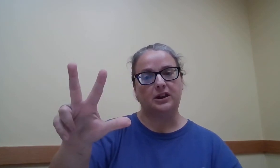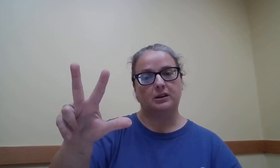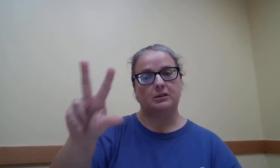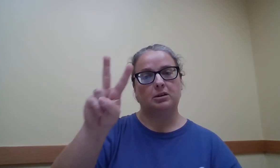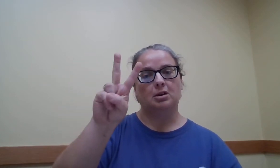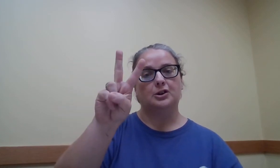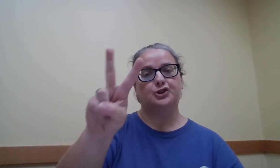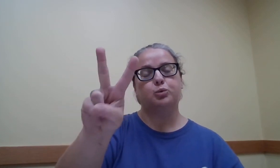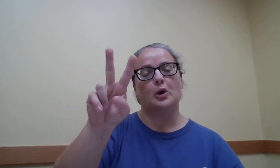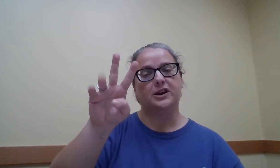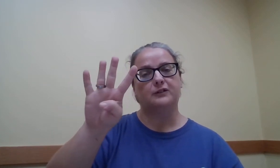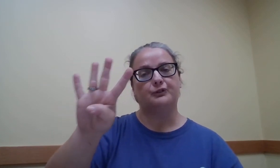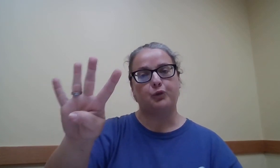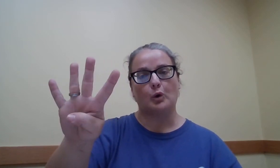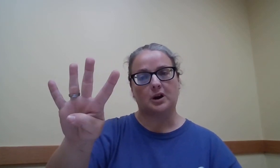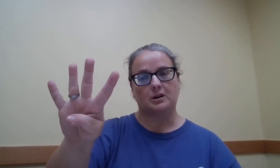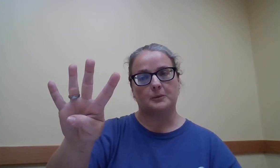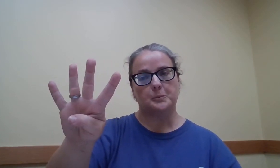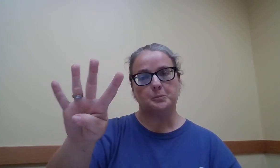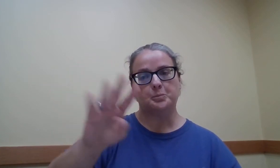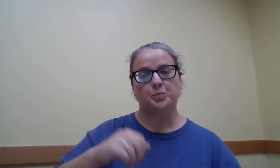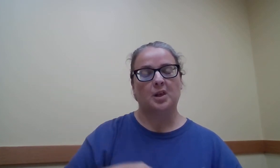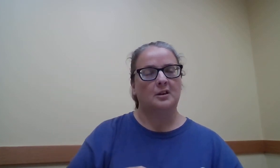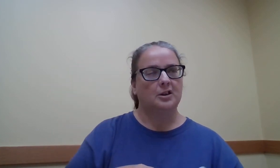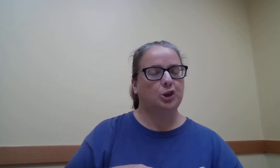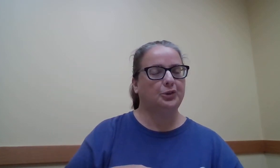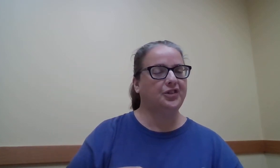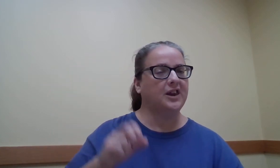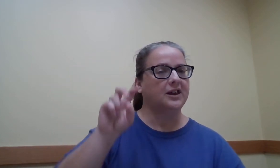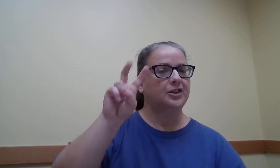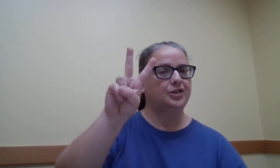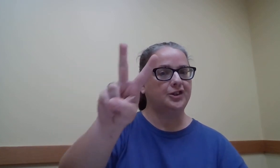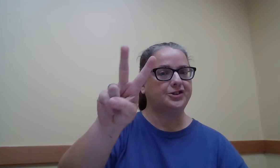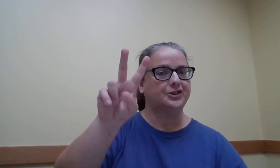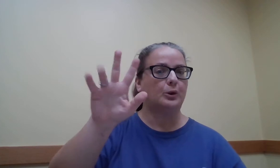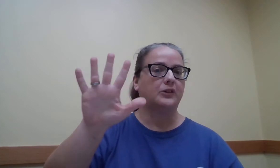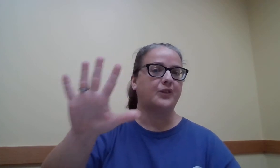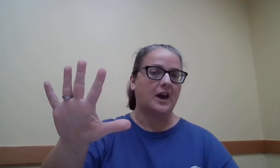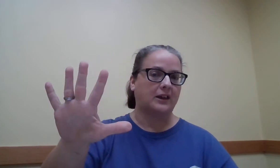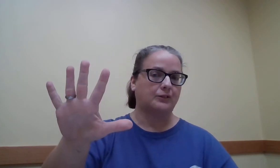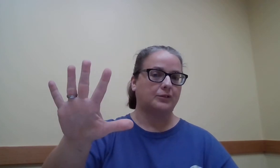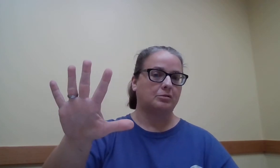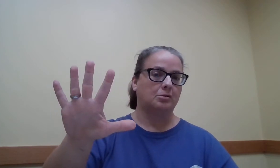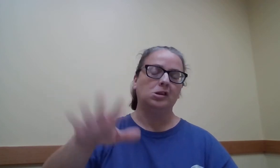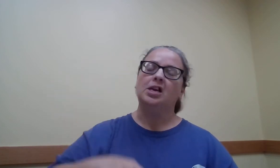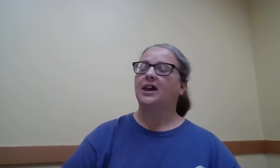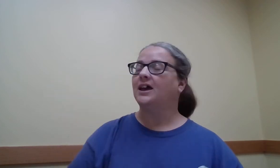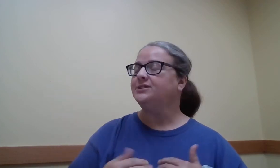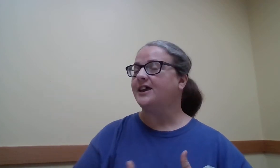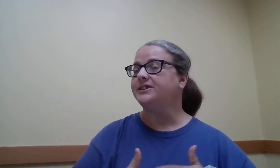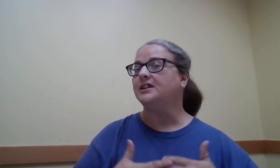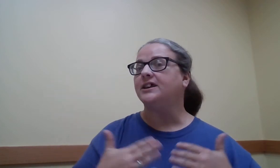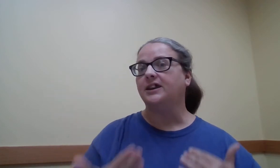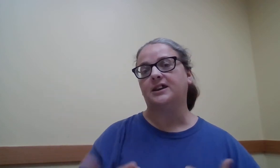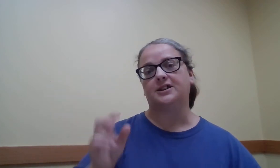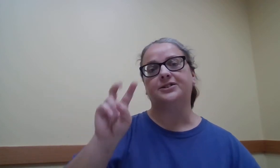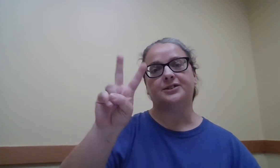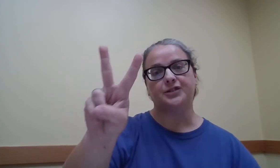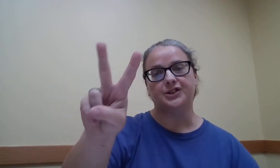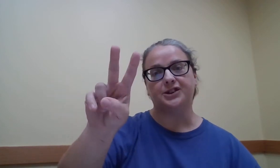23, 24. You would think this is 25. And technically it is. This